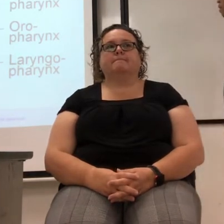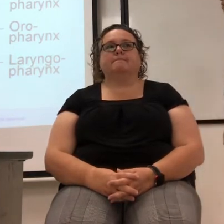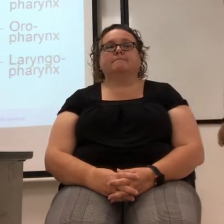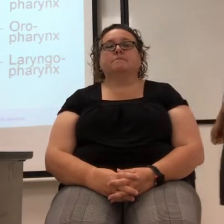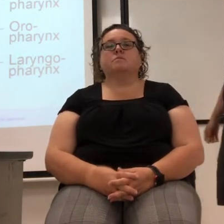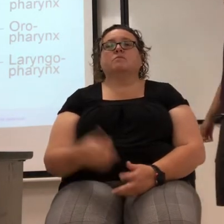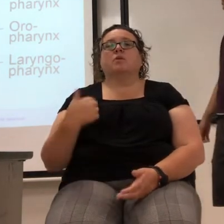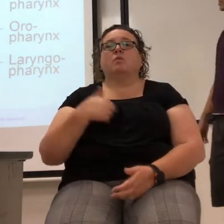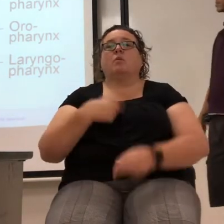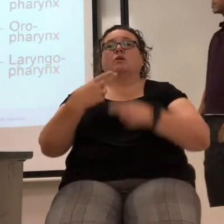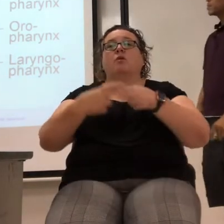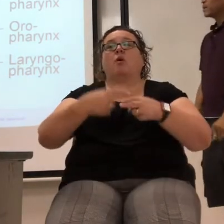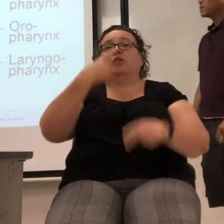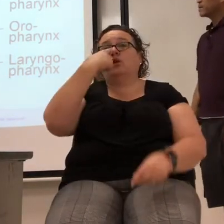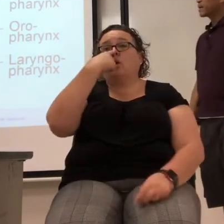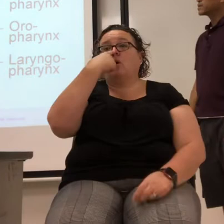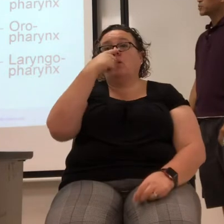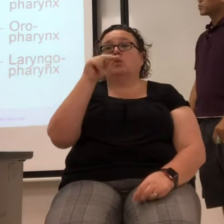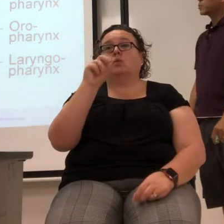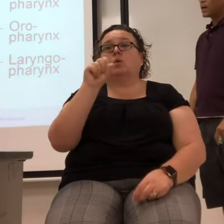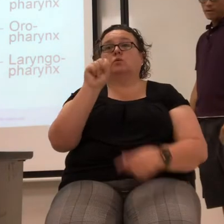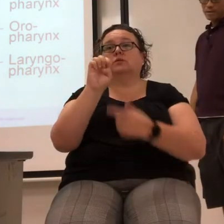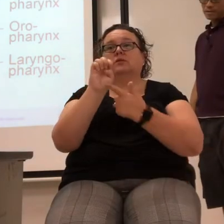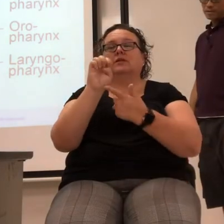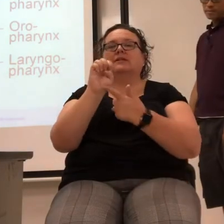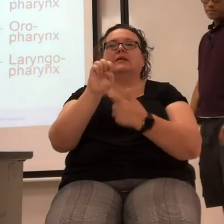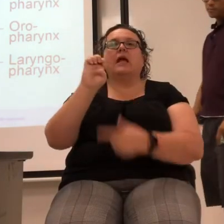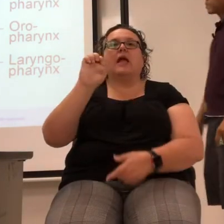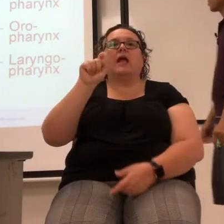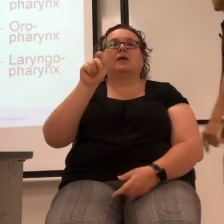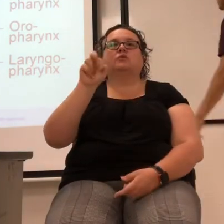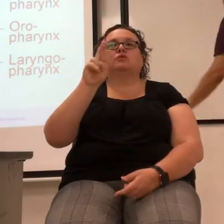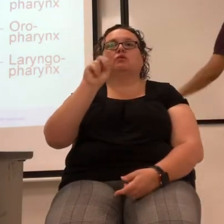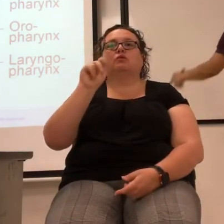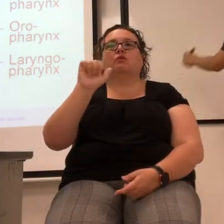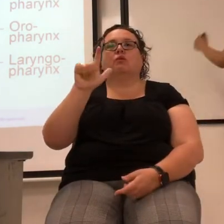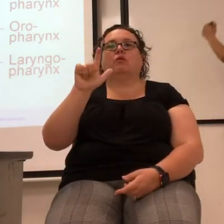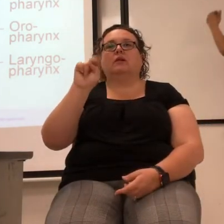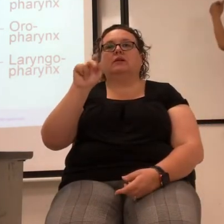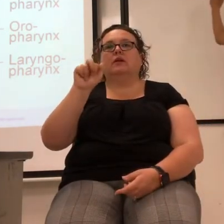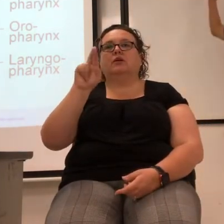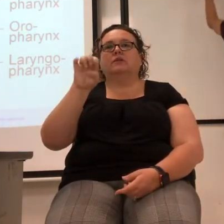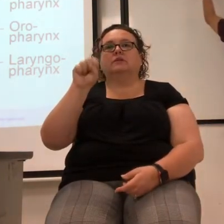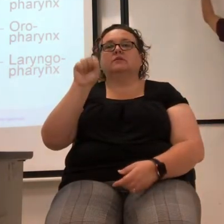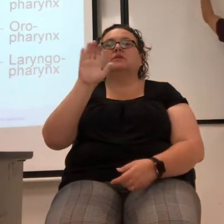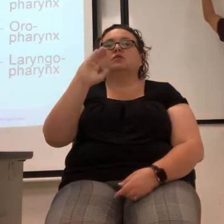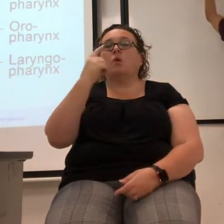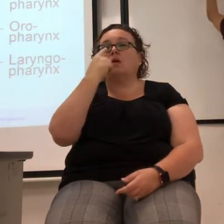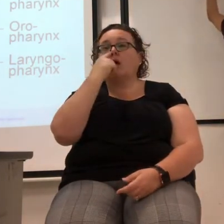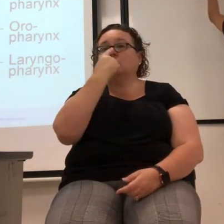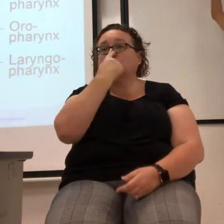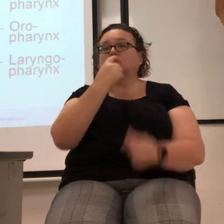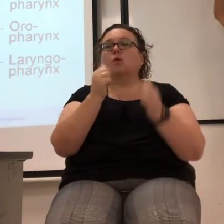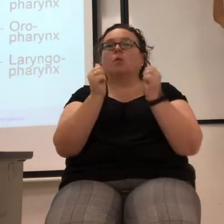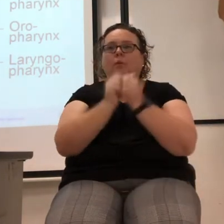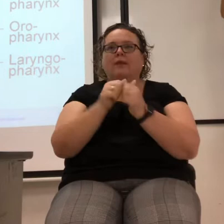What we call the nose is the external nares, your nostrils with hair follicles.